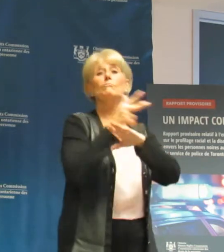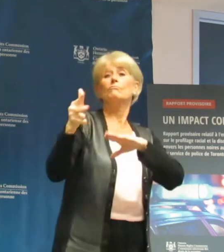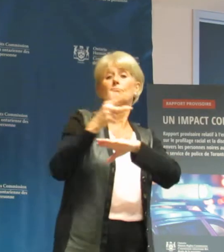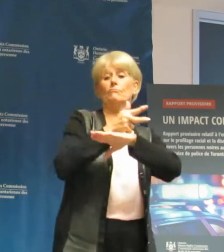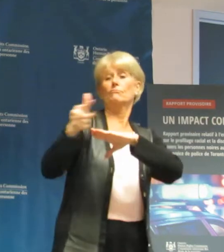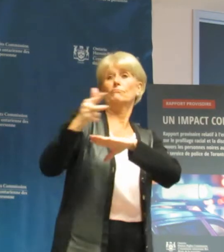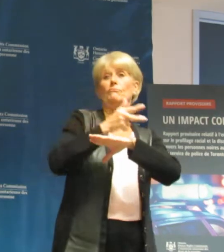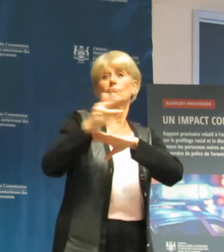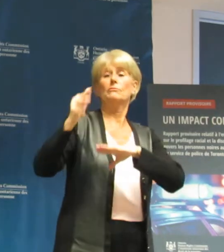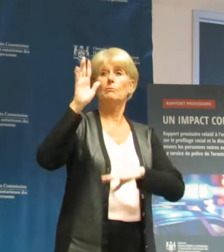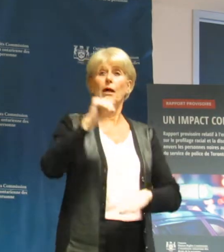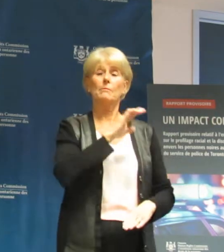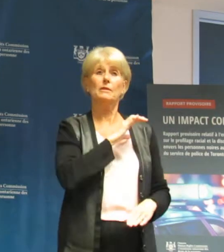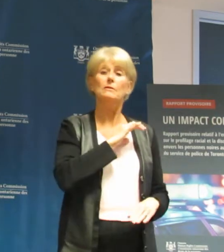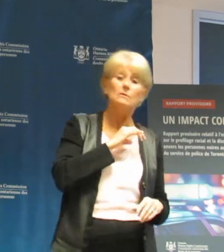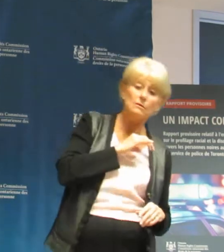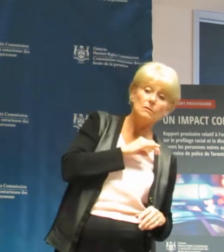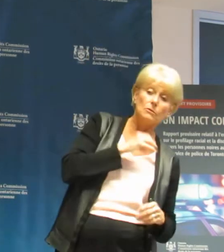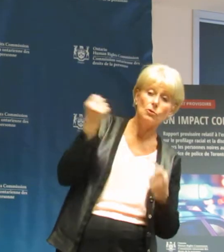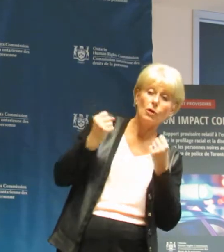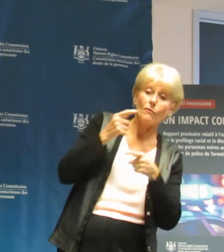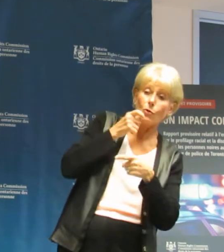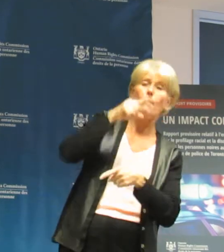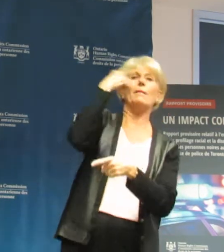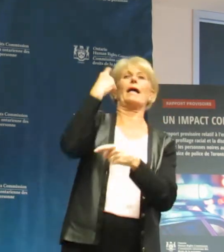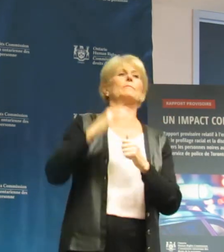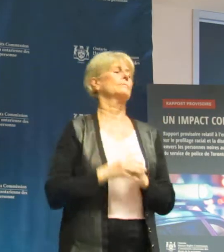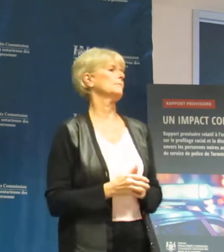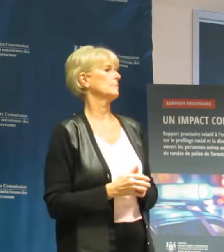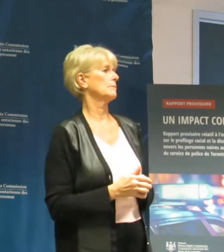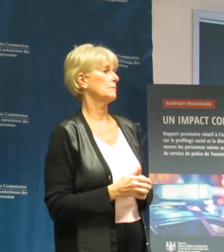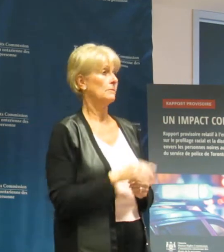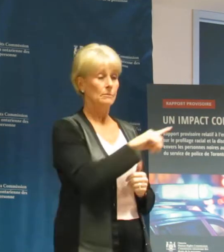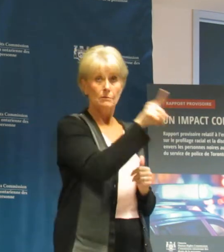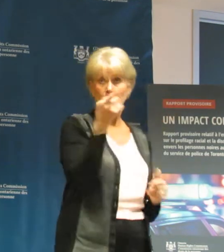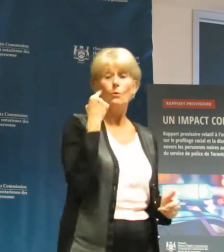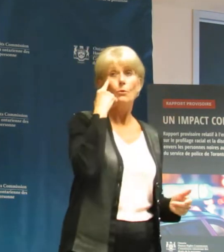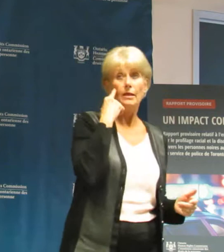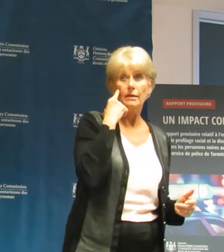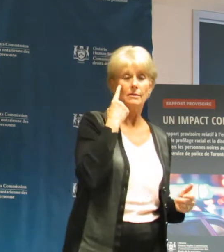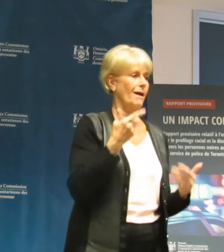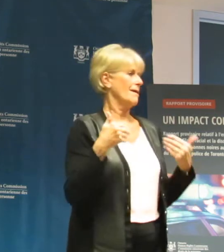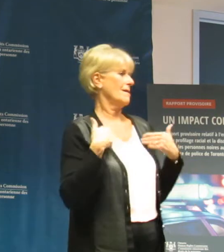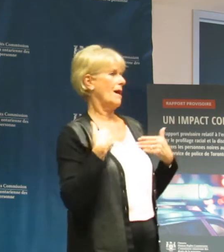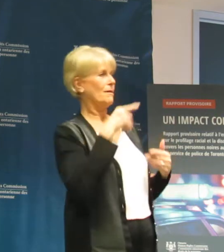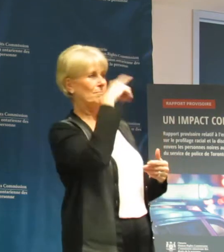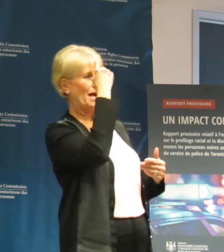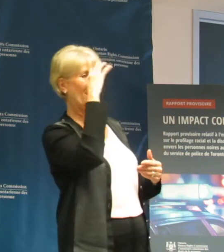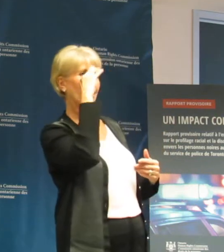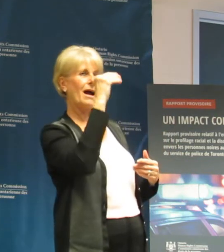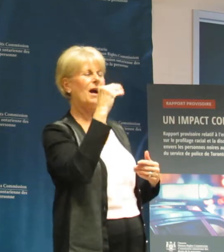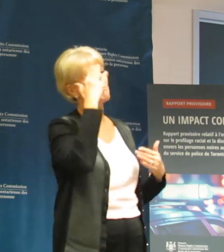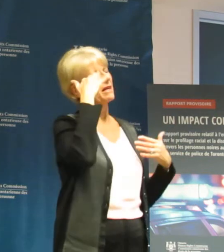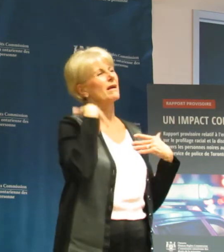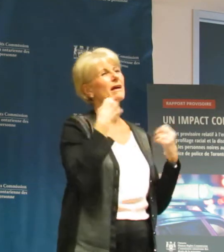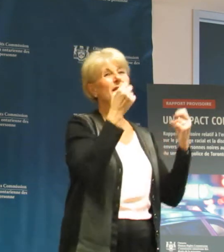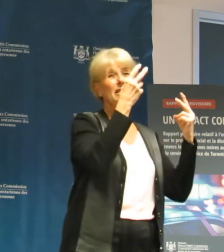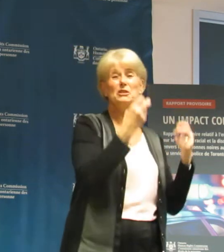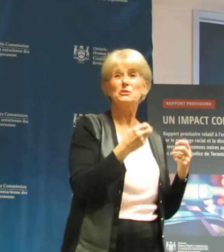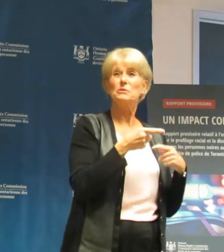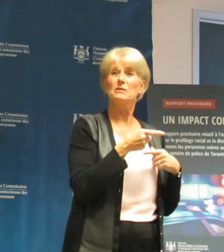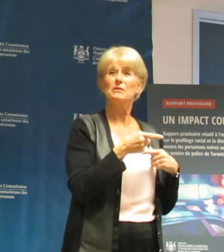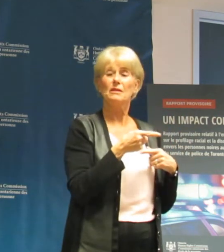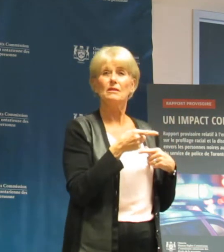over by police are Black drivers? Have you ever witnessed a young Black man with mental health